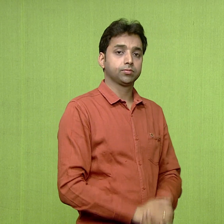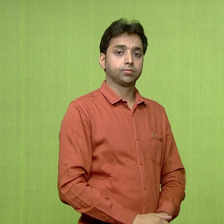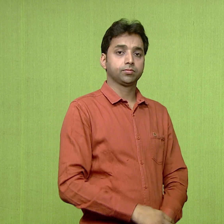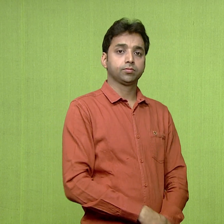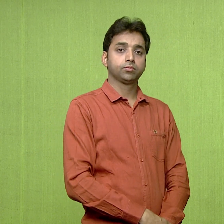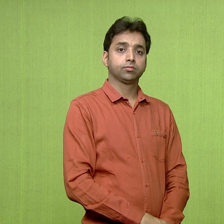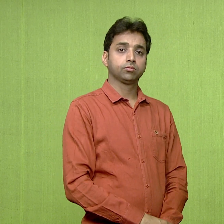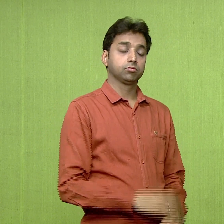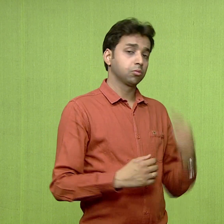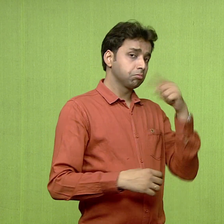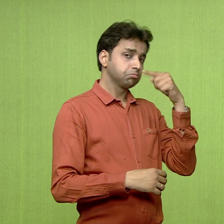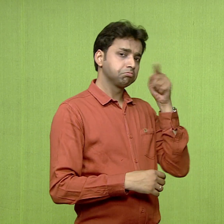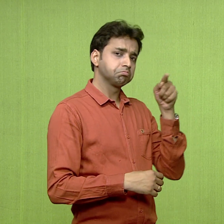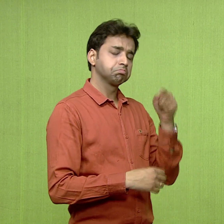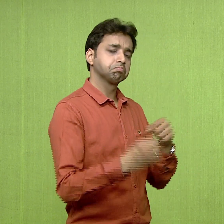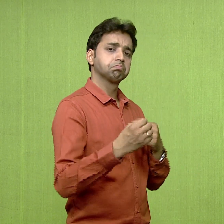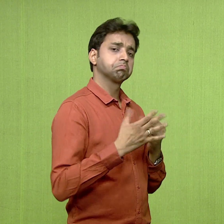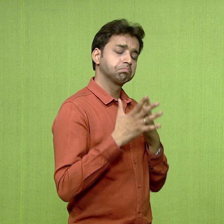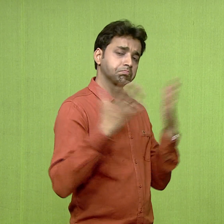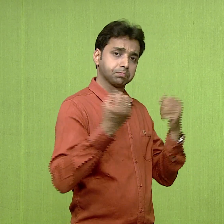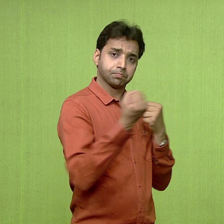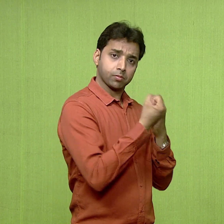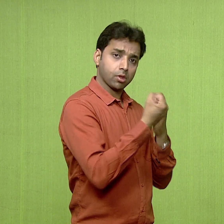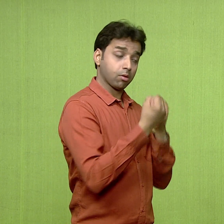Who was a great supporter of education